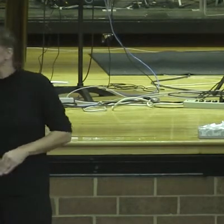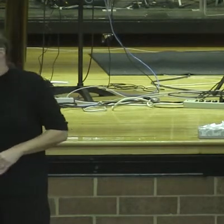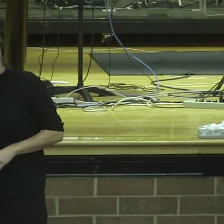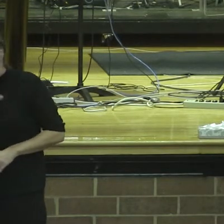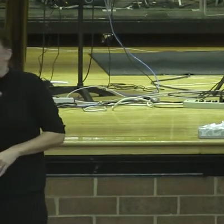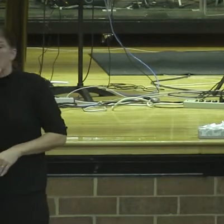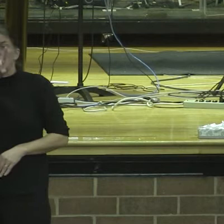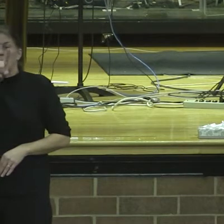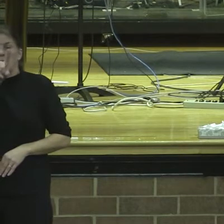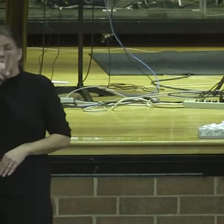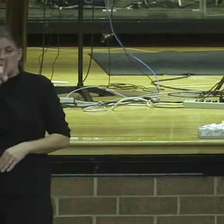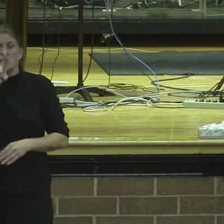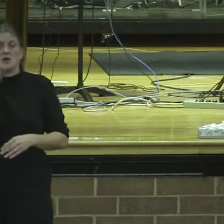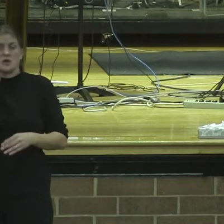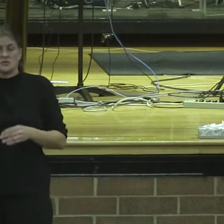190,080 square foot.